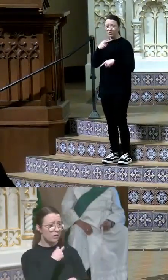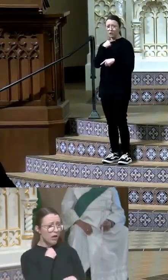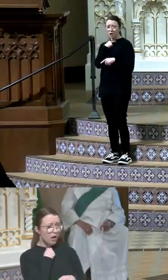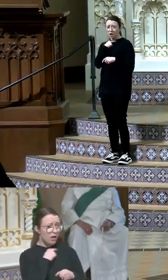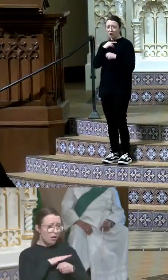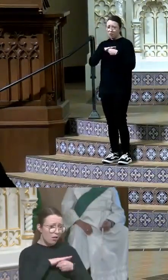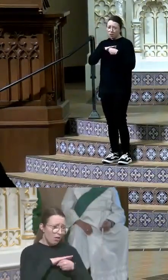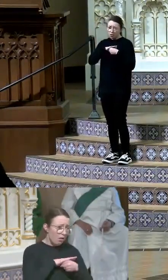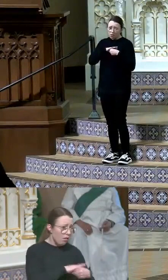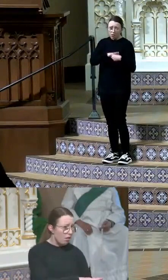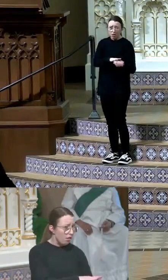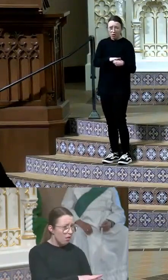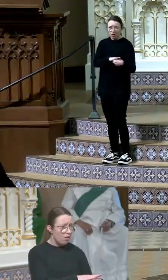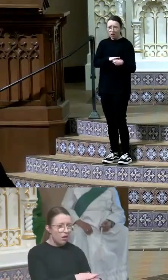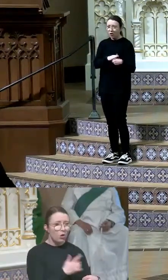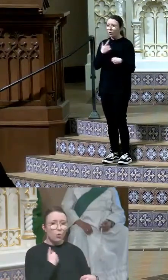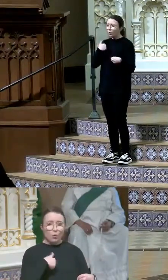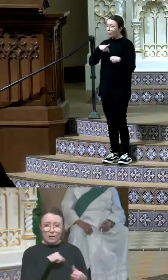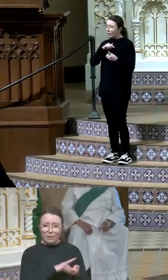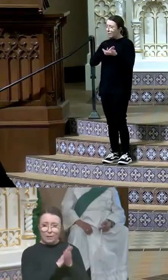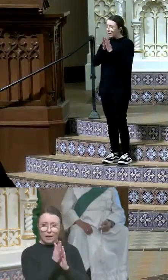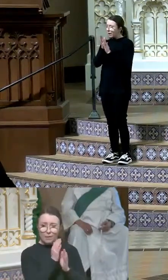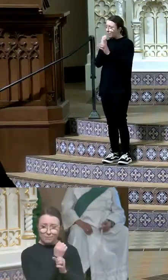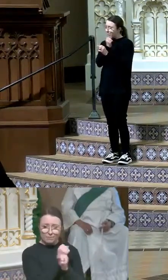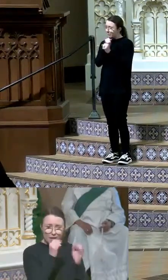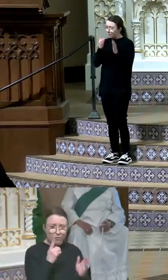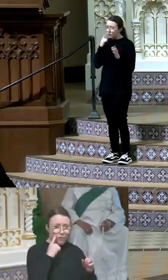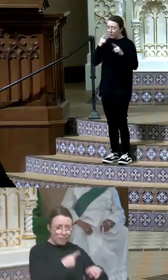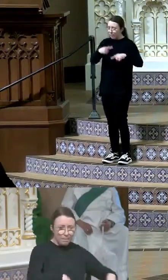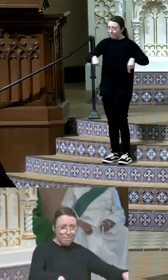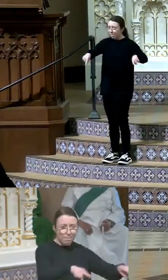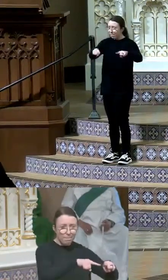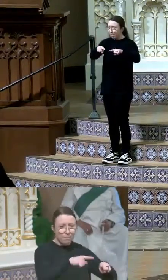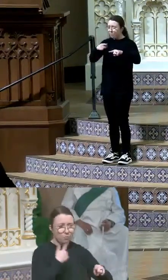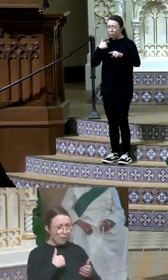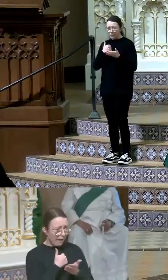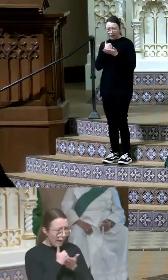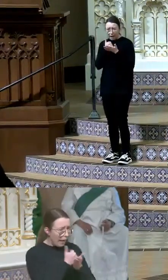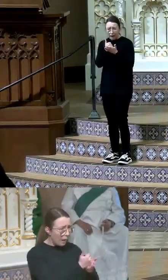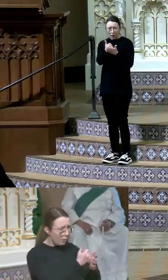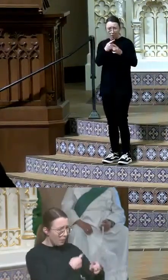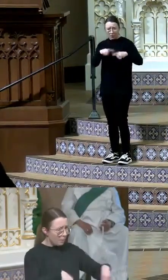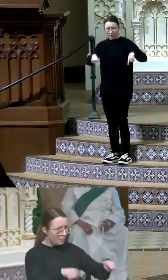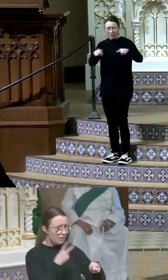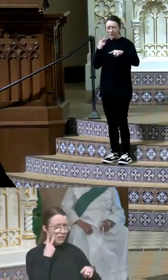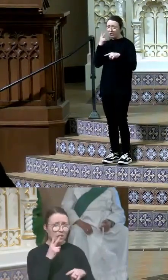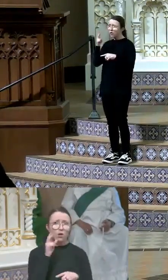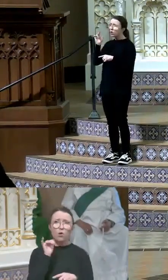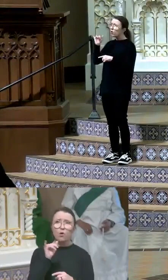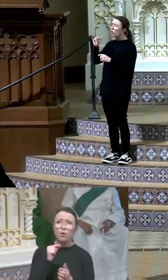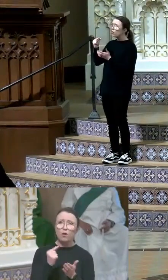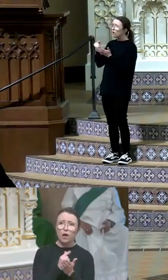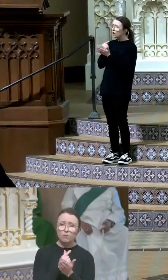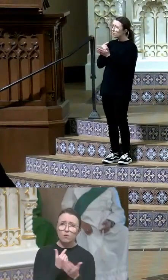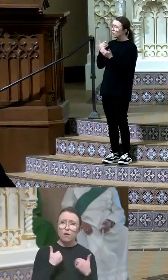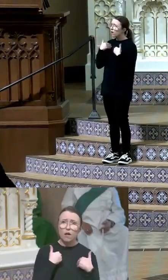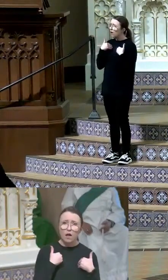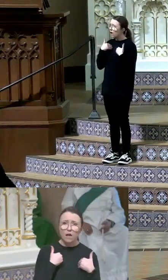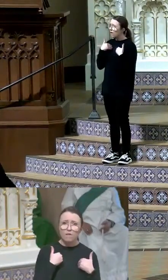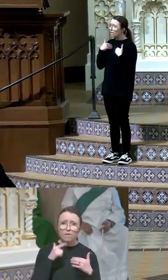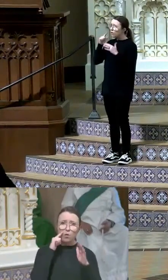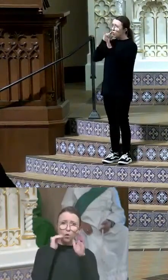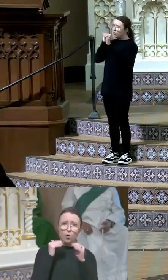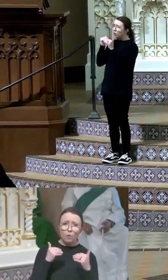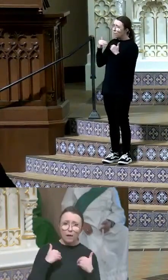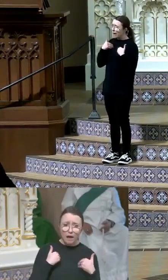destruction, so that we can be the liberators and the voice of the gospel in action in our